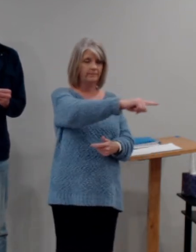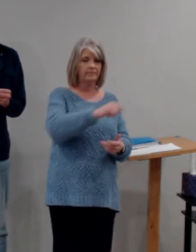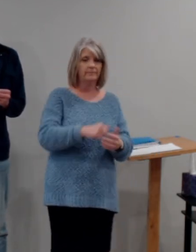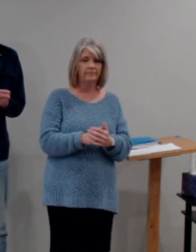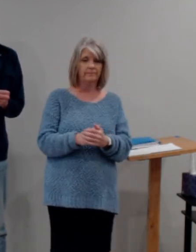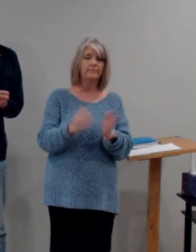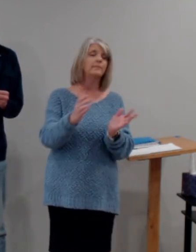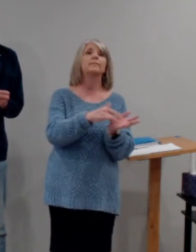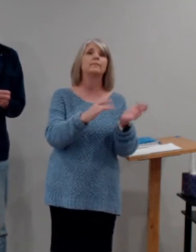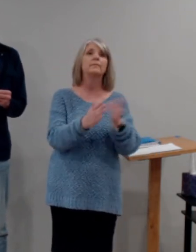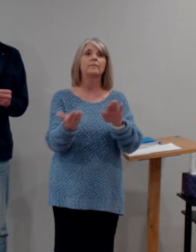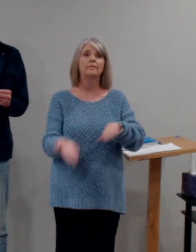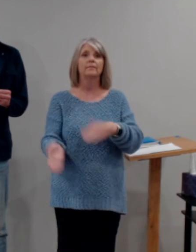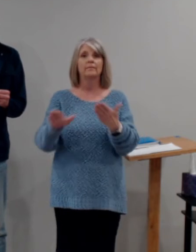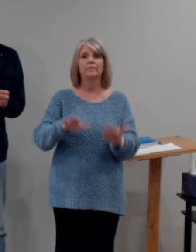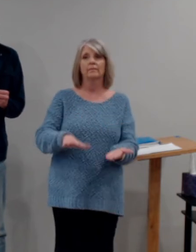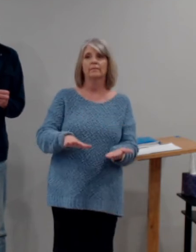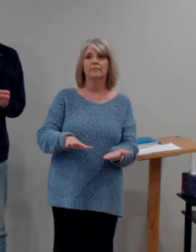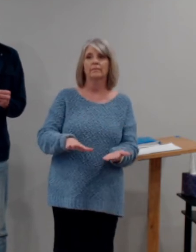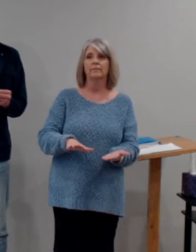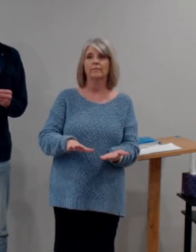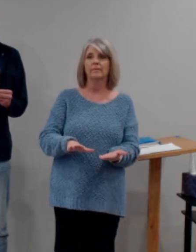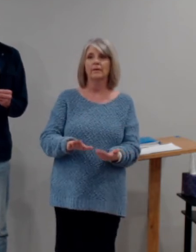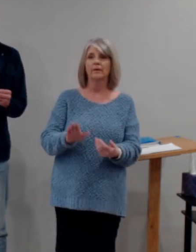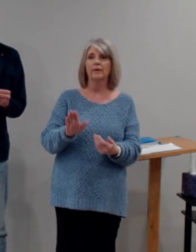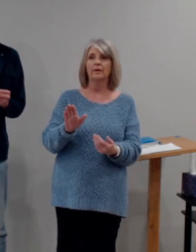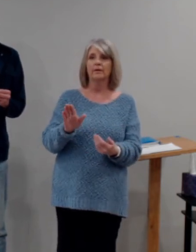Jesus die your punish.